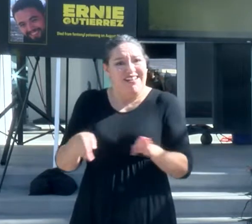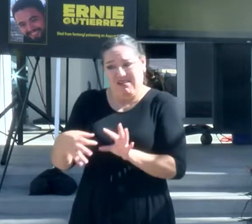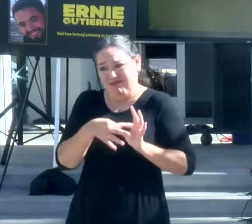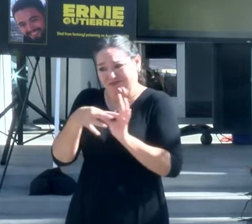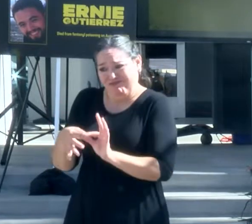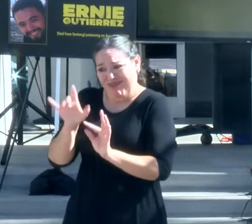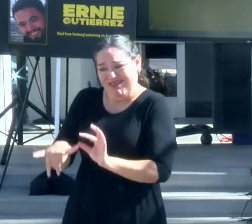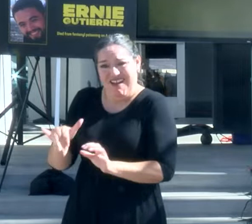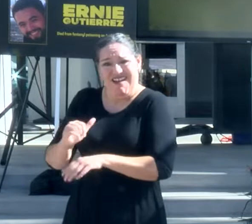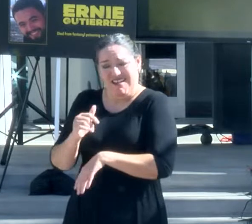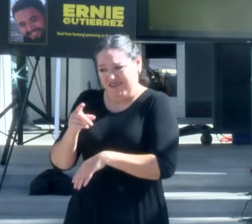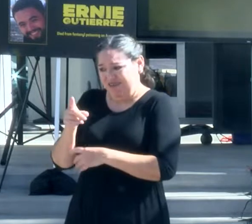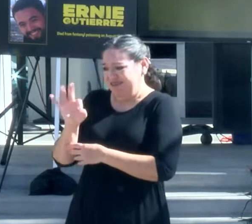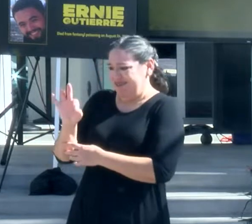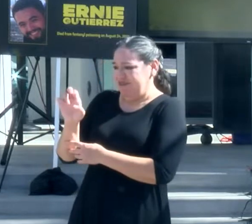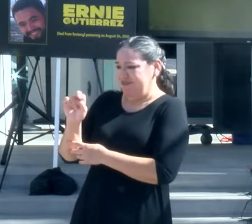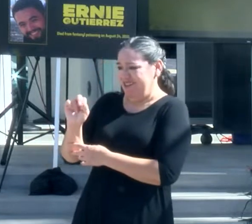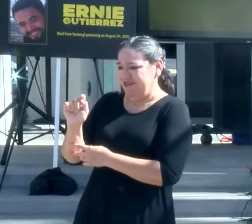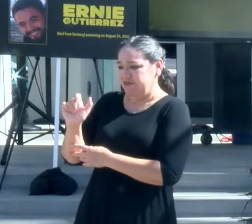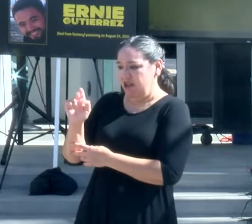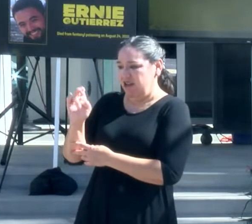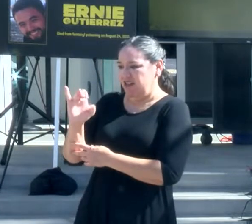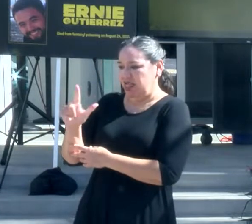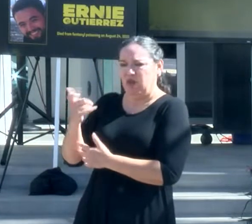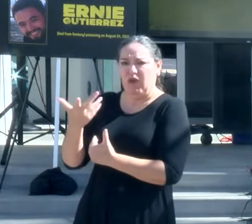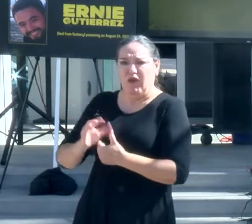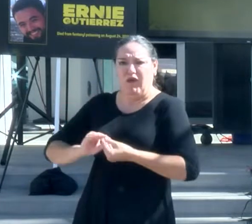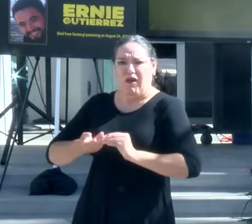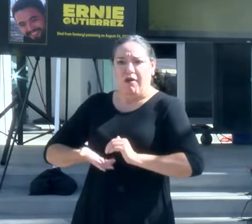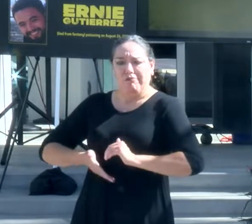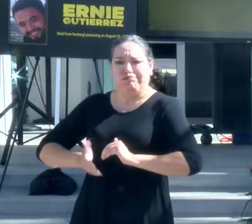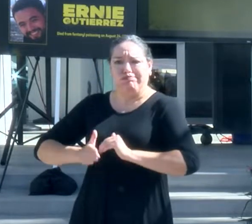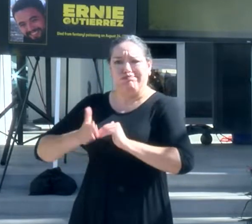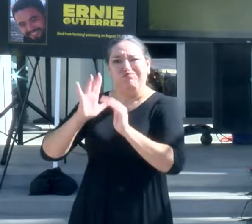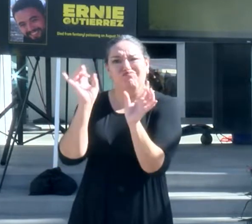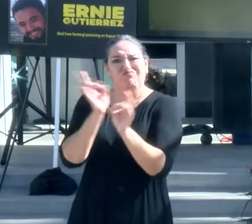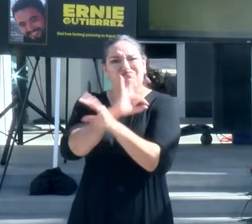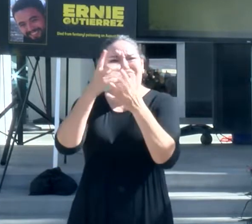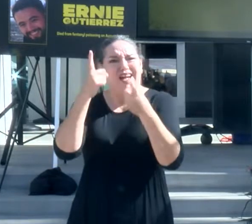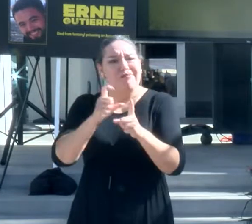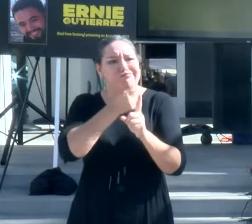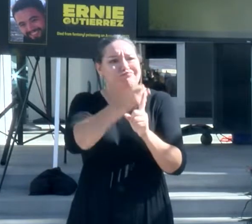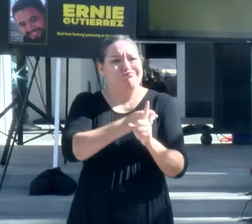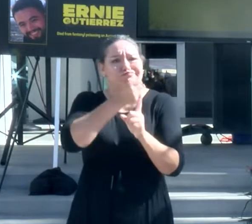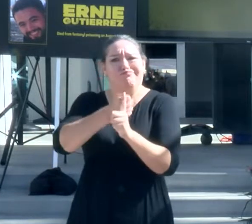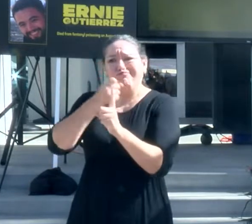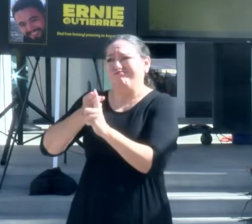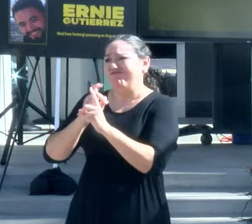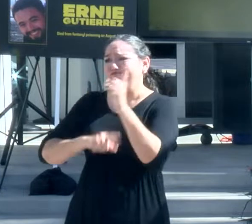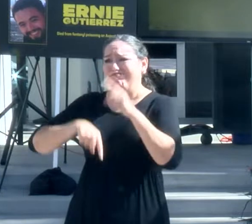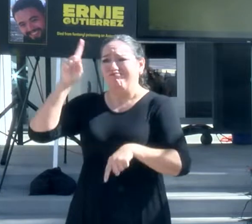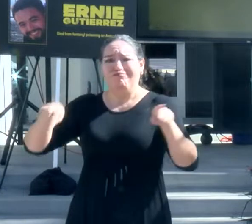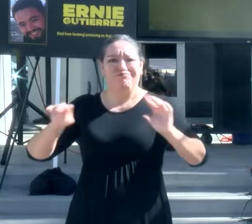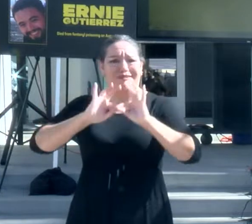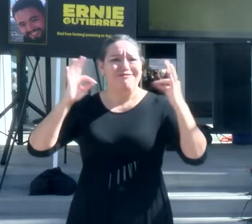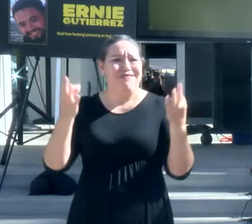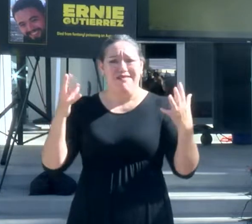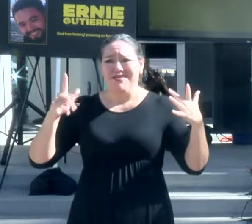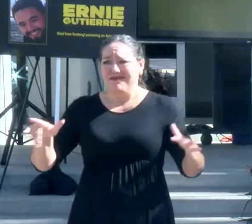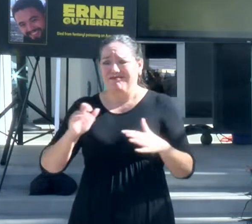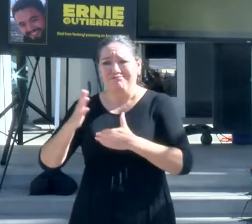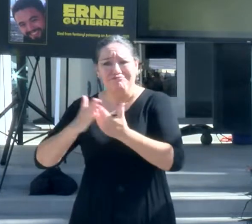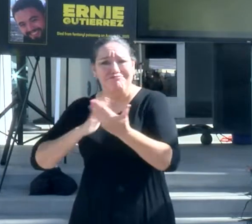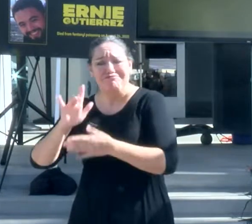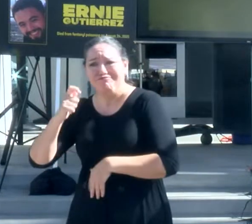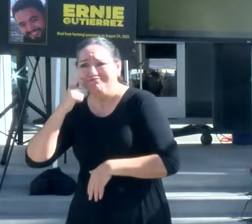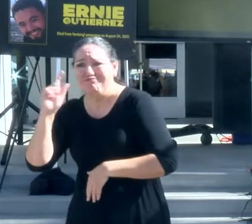alarming rates, tragically affecting families from every race, ethnicity, and socioeconomic group. As you can see from